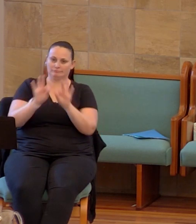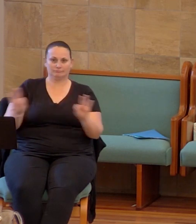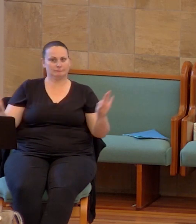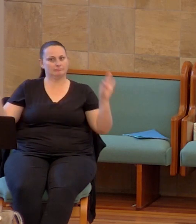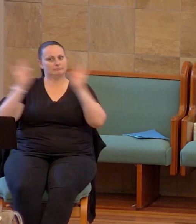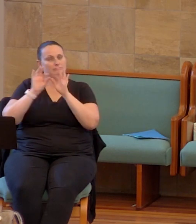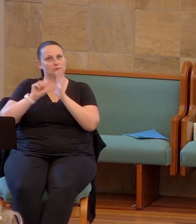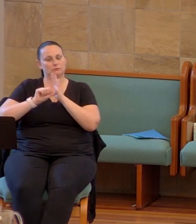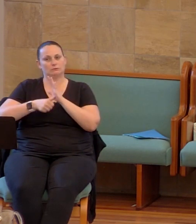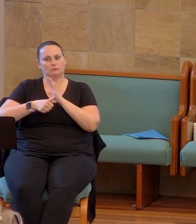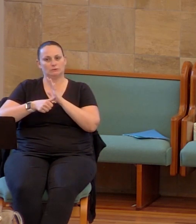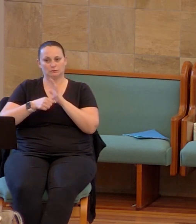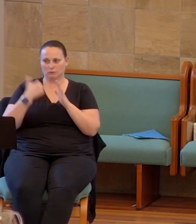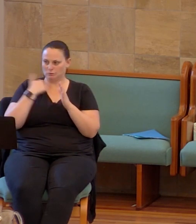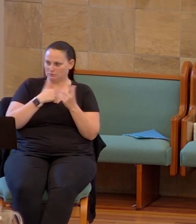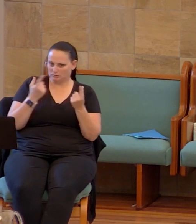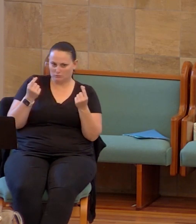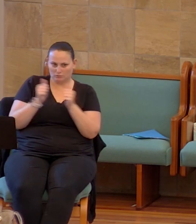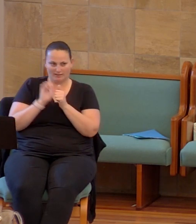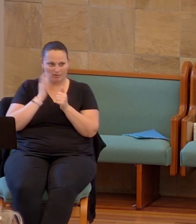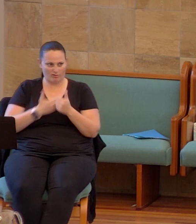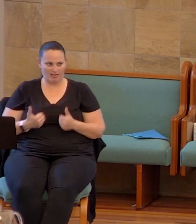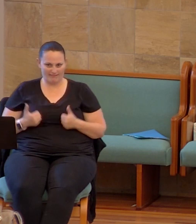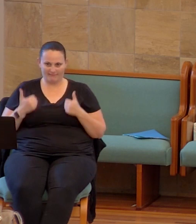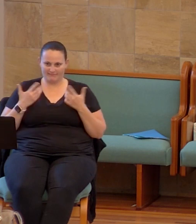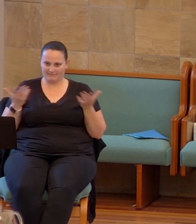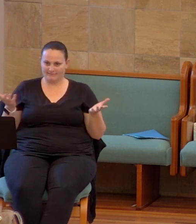importance. What are we supposed to do with our life?